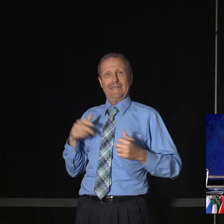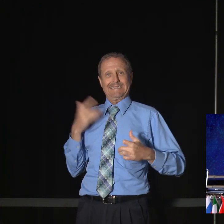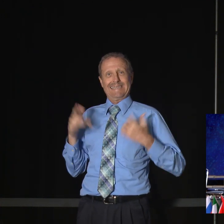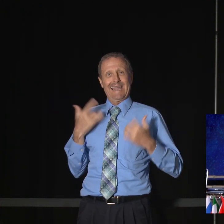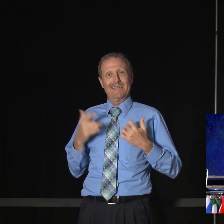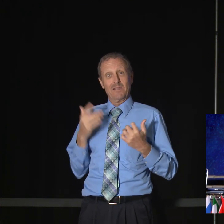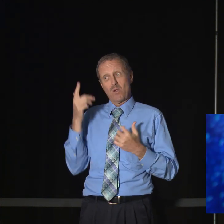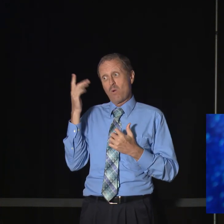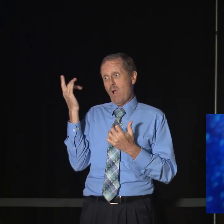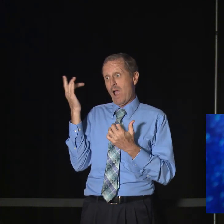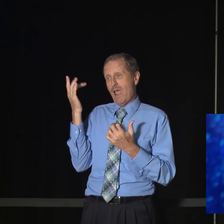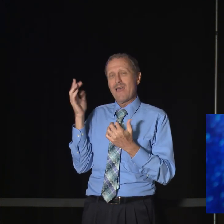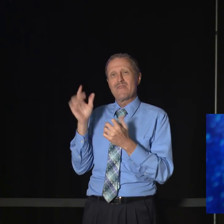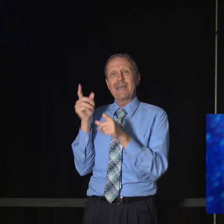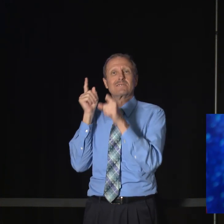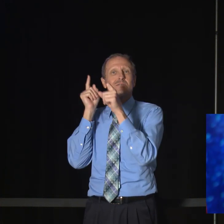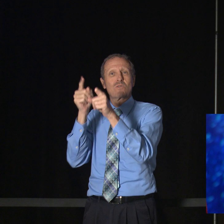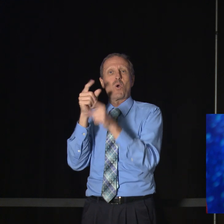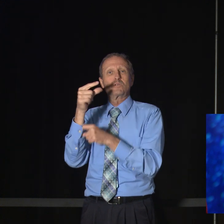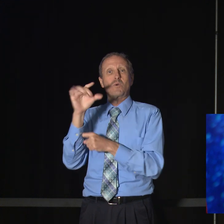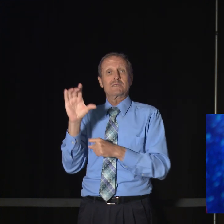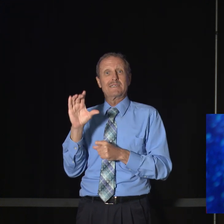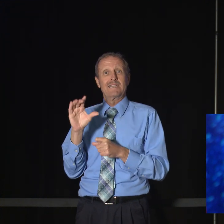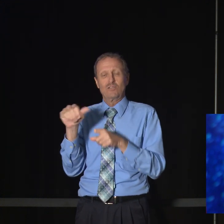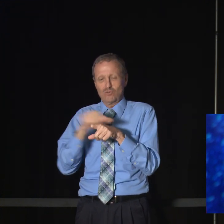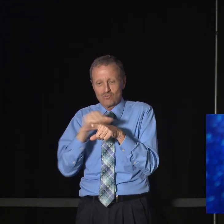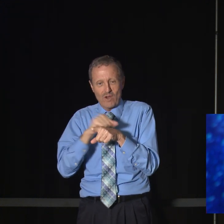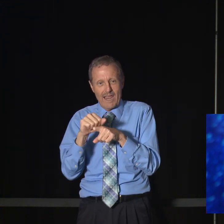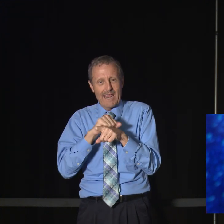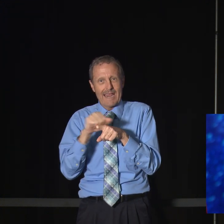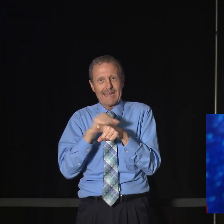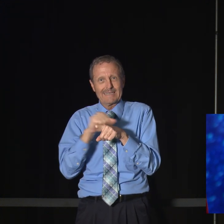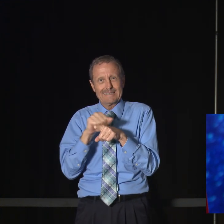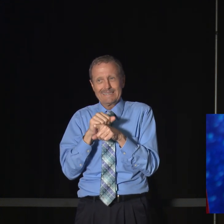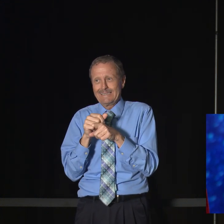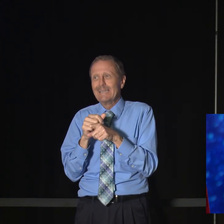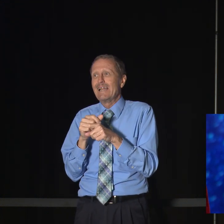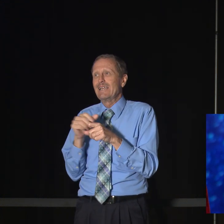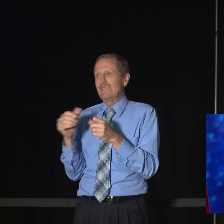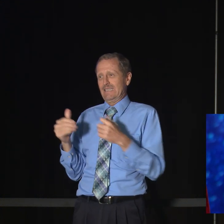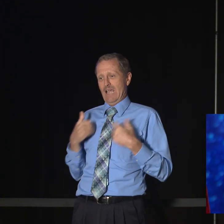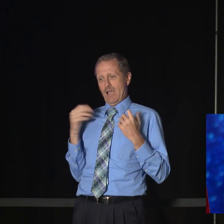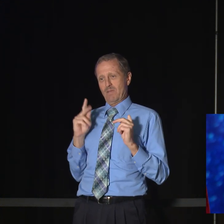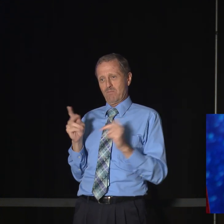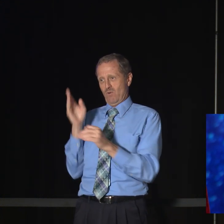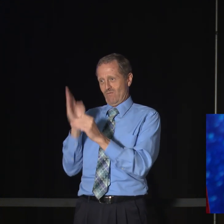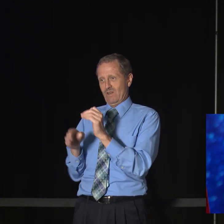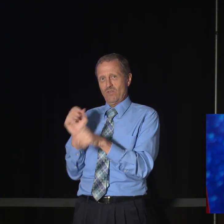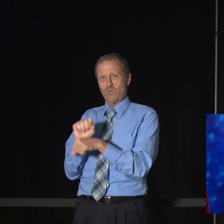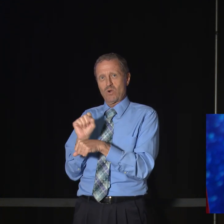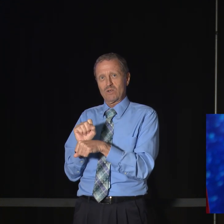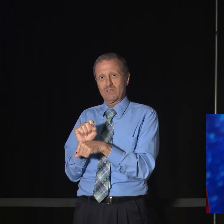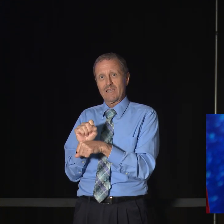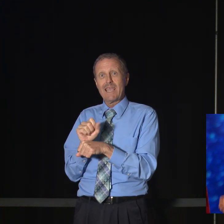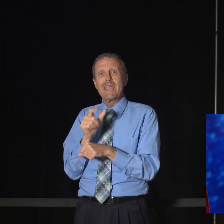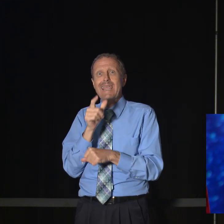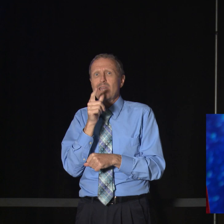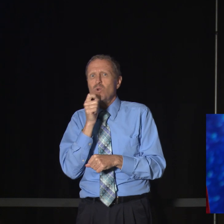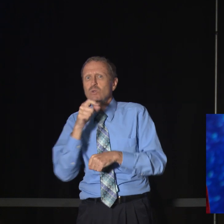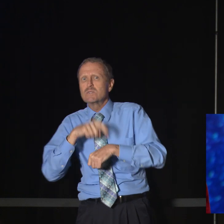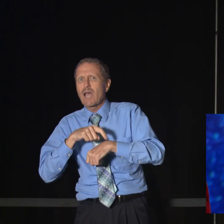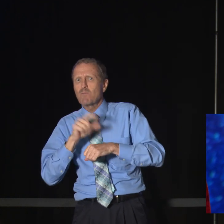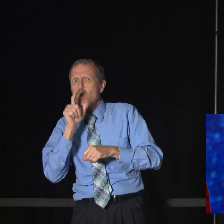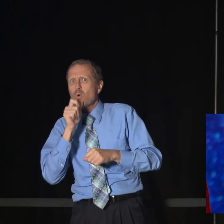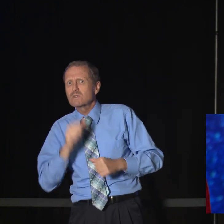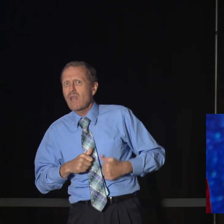because this is the purpose of GYC, to train and to galvanize young people to finish the work. And whose generation? And